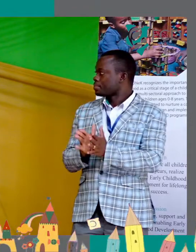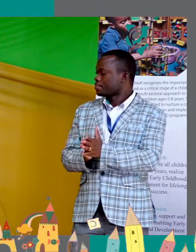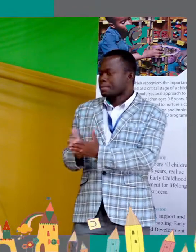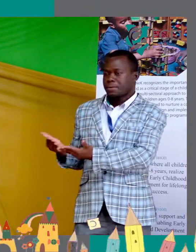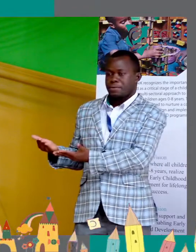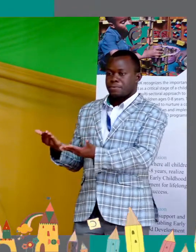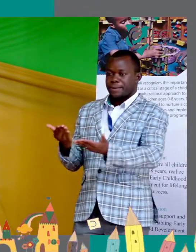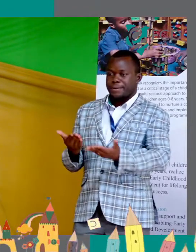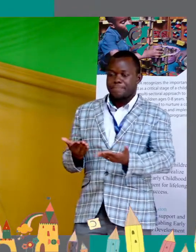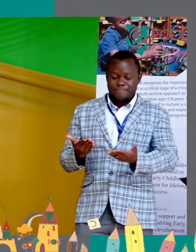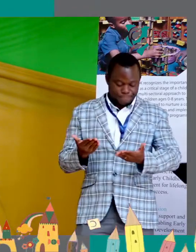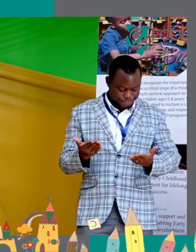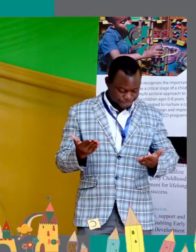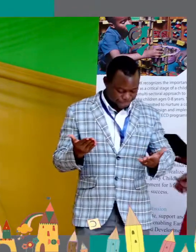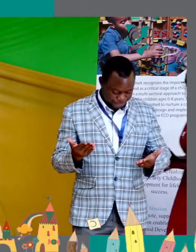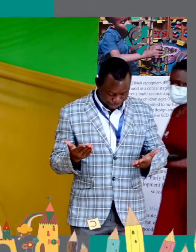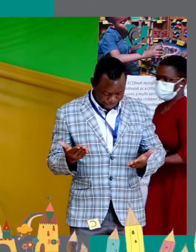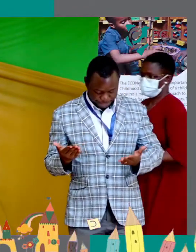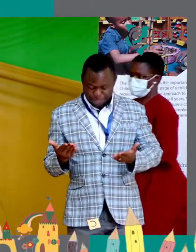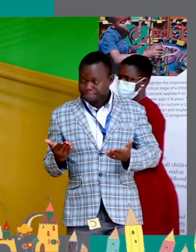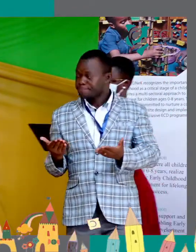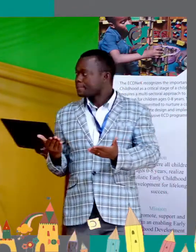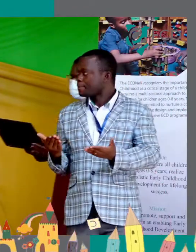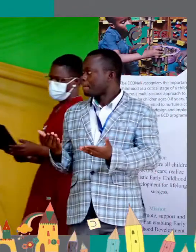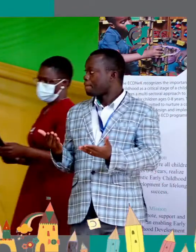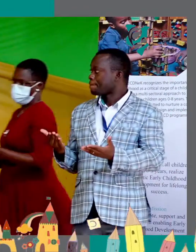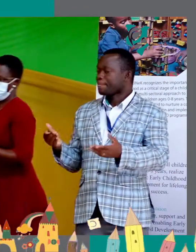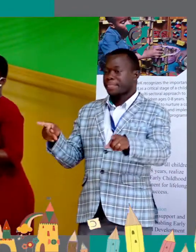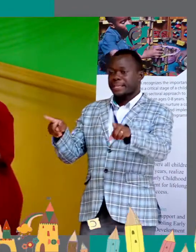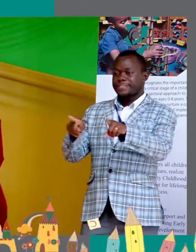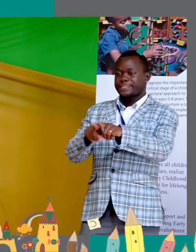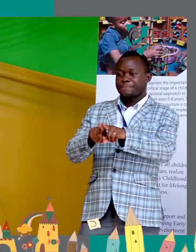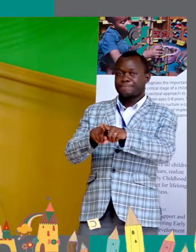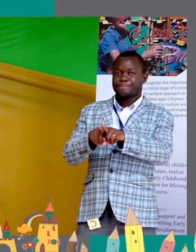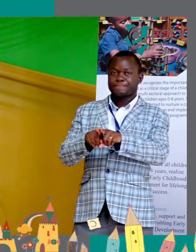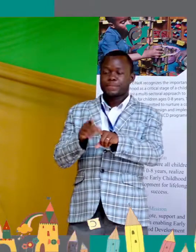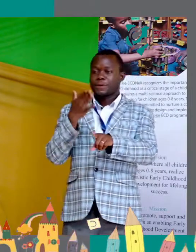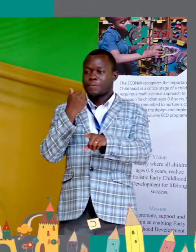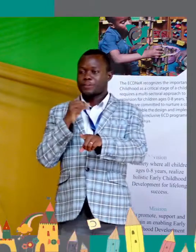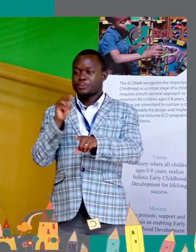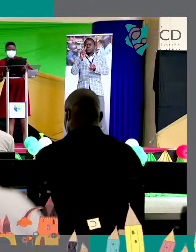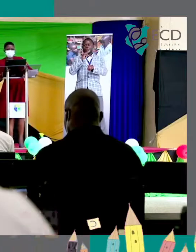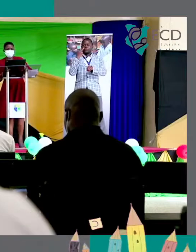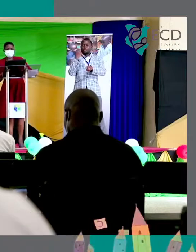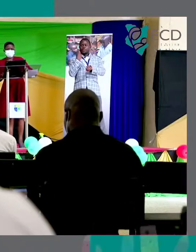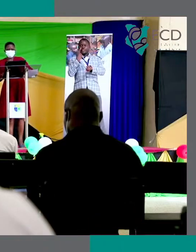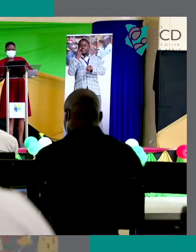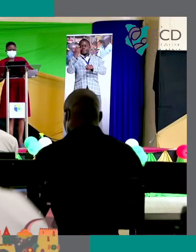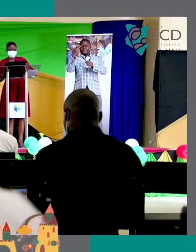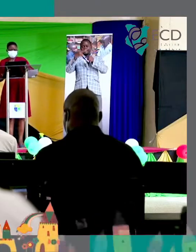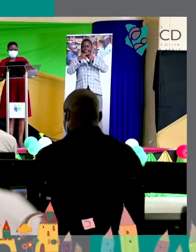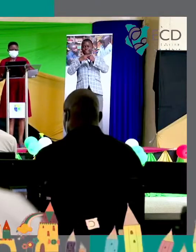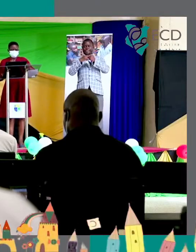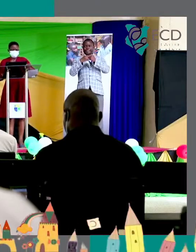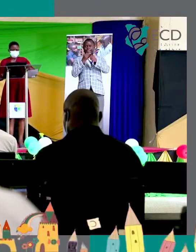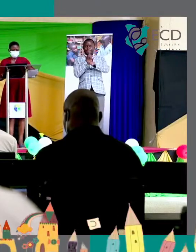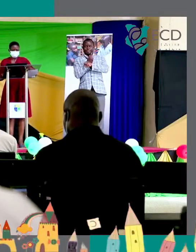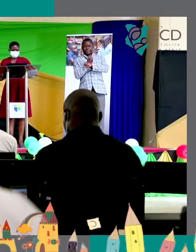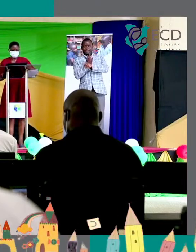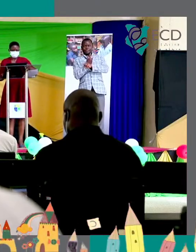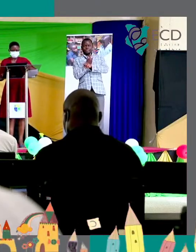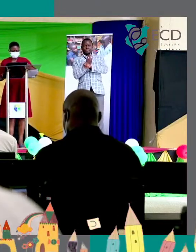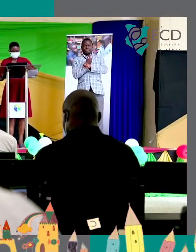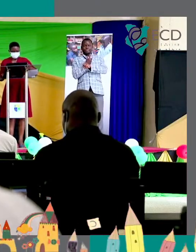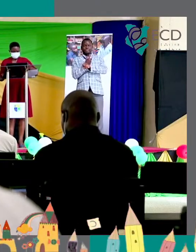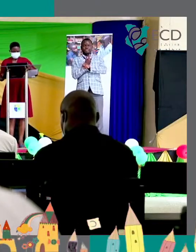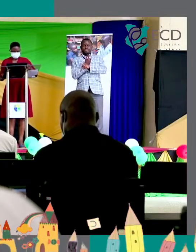Karibu. And kindly, we are urging us to keep it 7 minutes because we have quite a tight program and a day